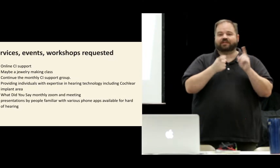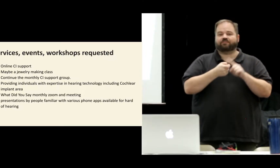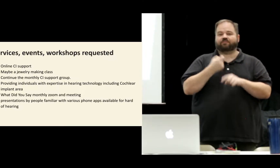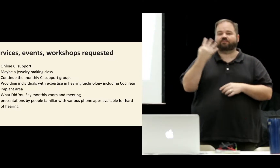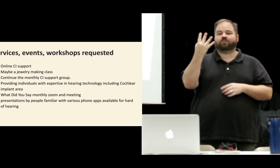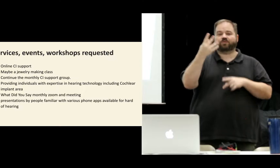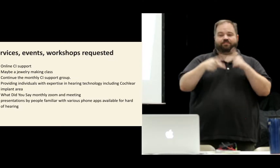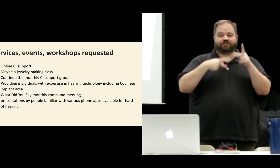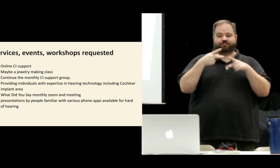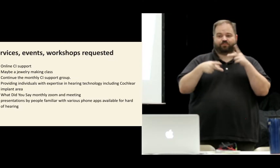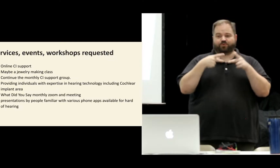hearing.